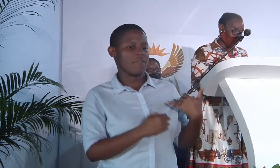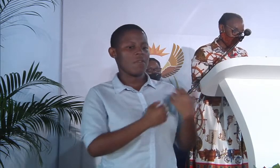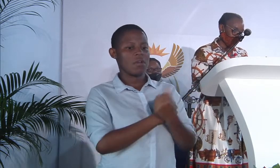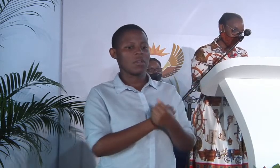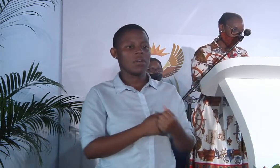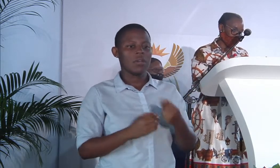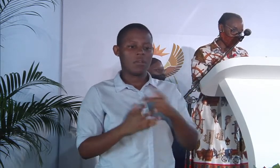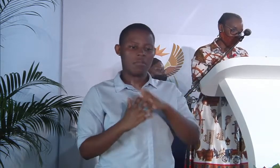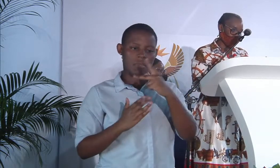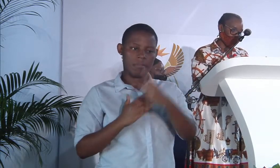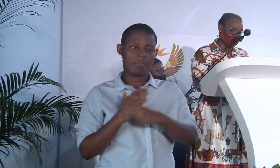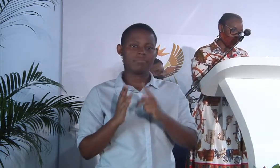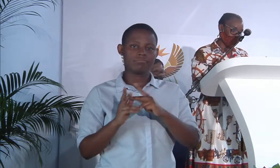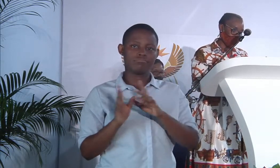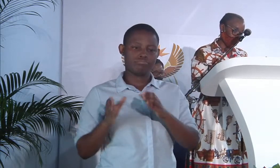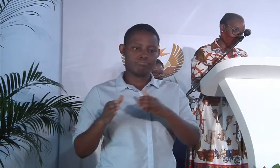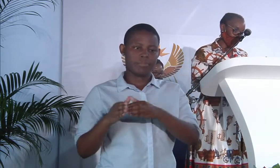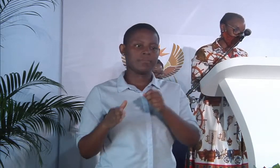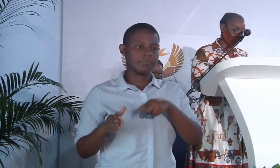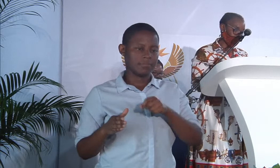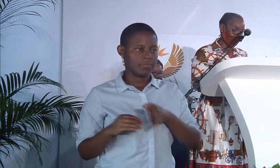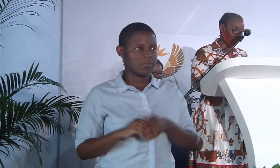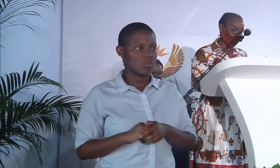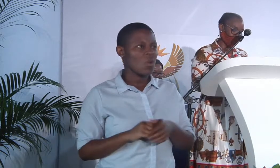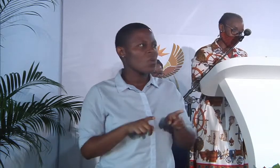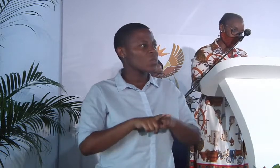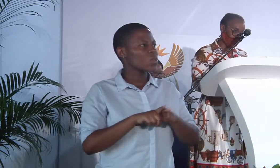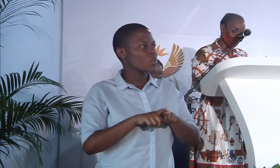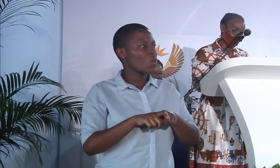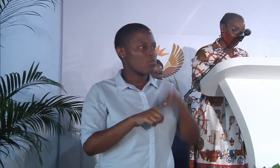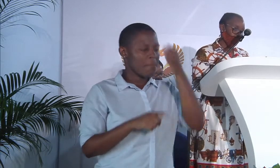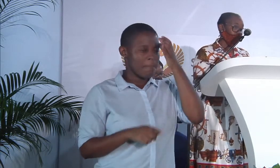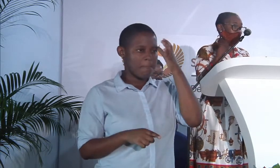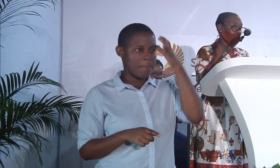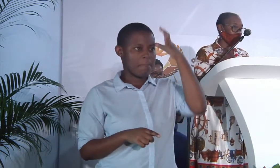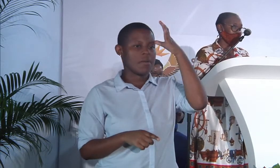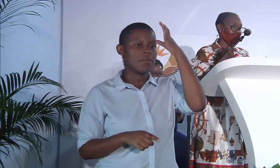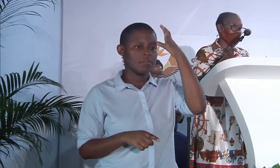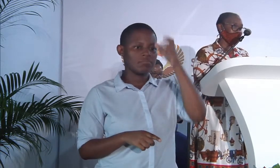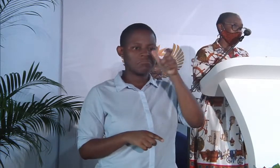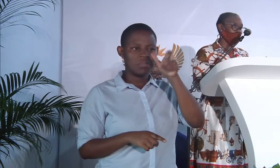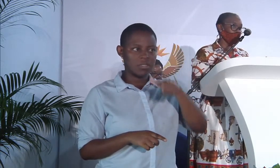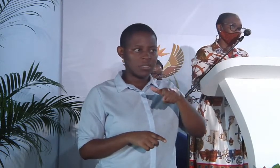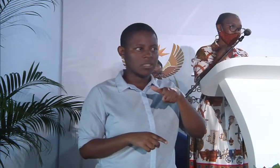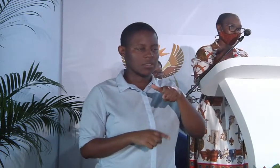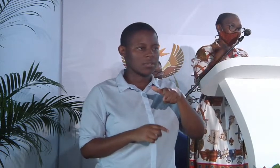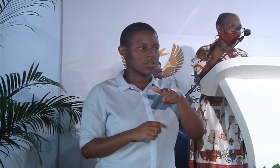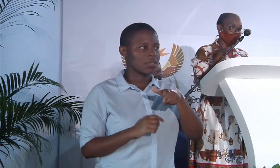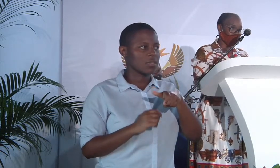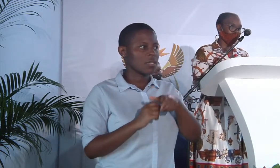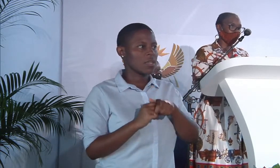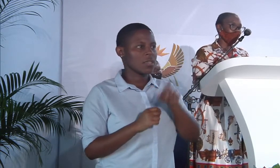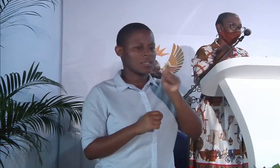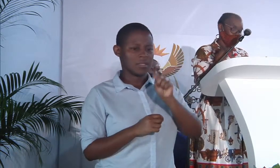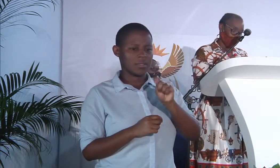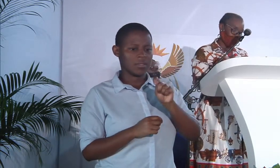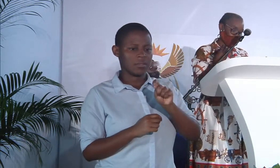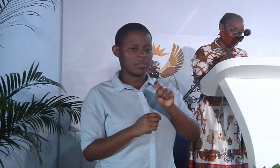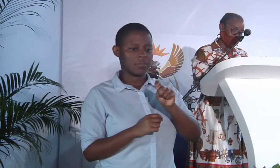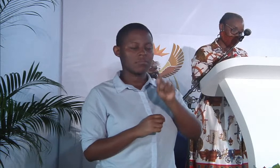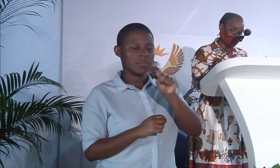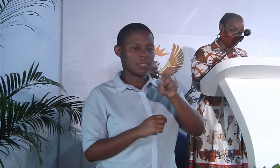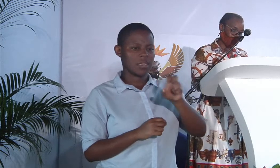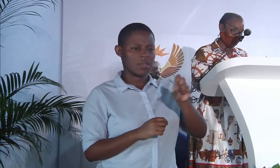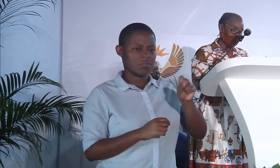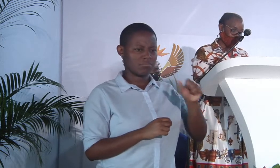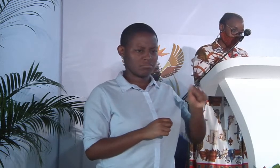Then lastly, we've got Professor Mark together with her team who have hosted us, who made it possible for us to